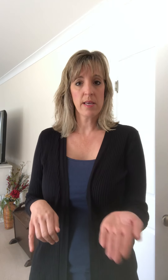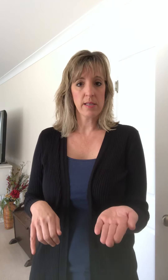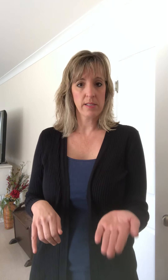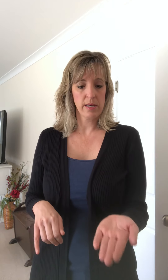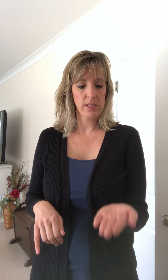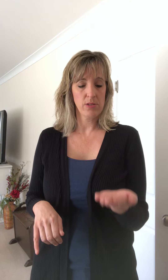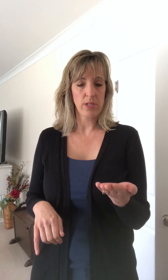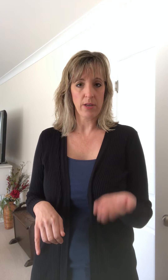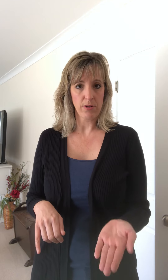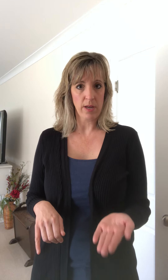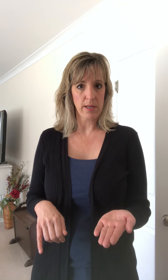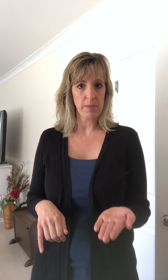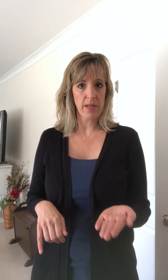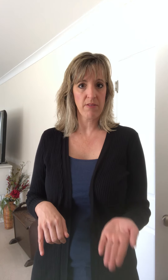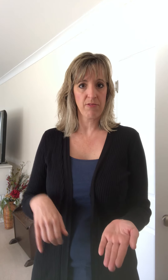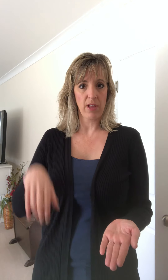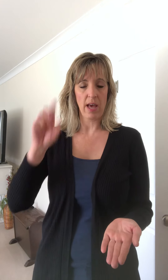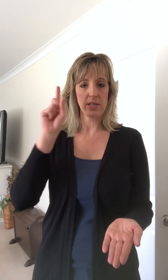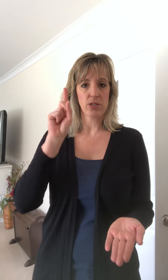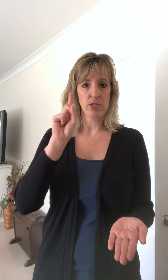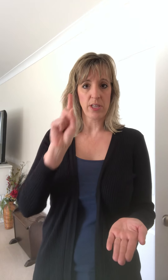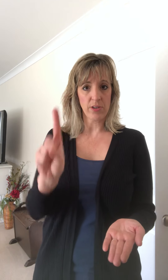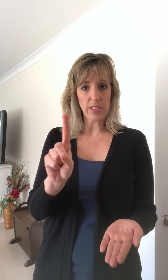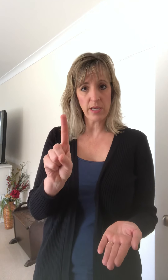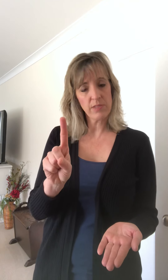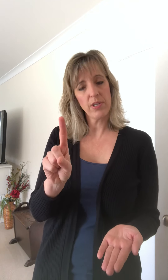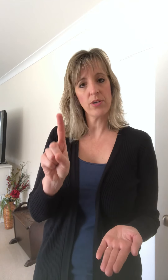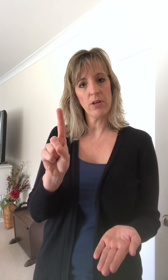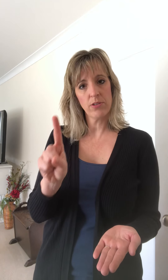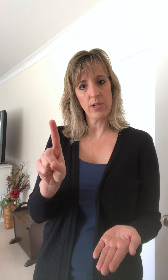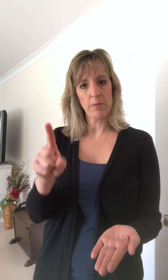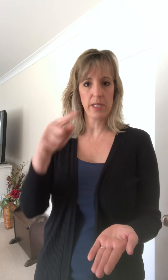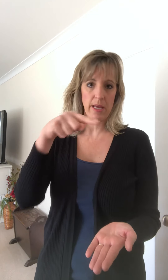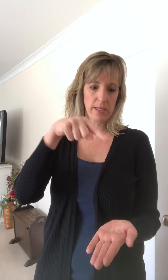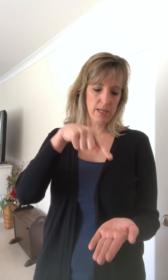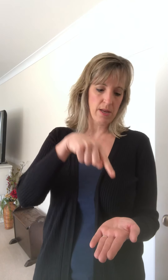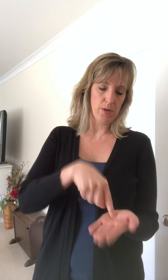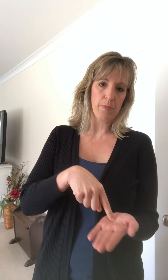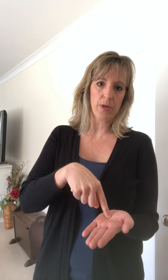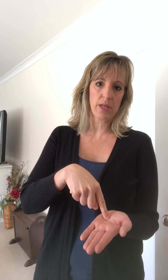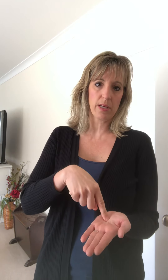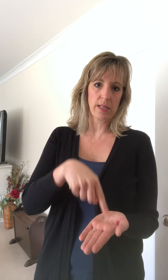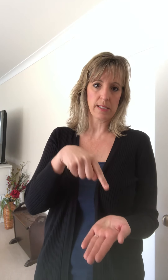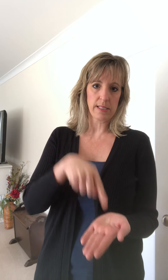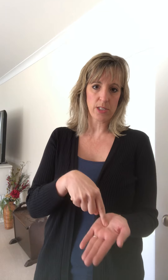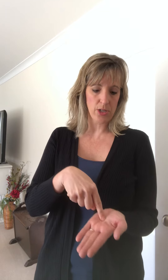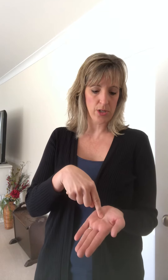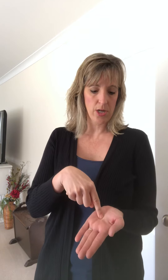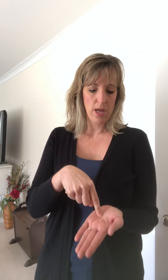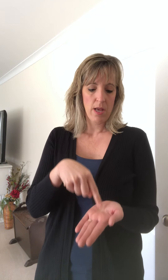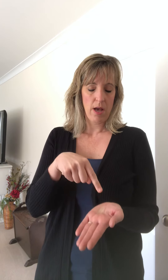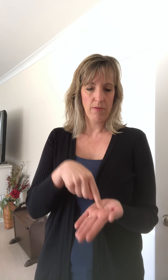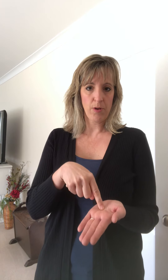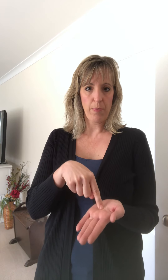This is you take your non-dominant hand flat, you take your index finger on your dominant hand, and you put it in the center of your